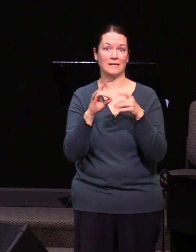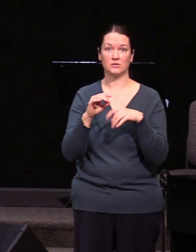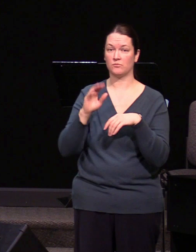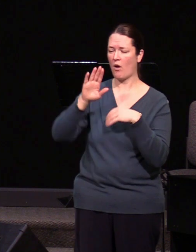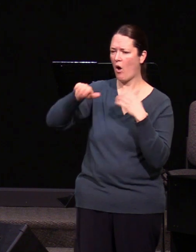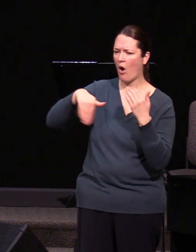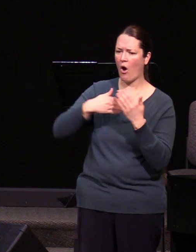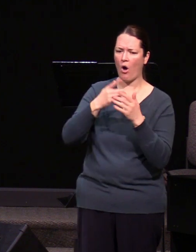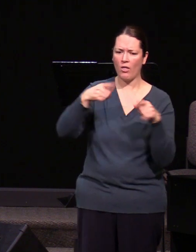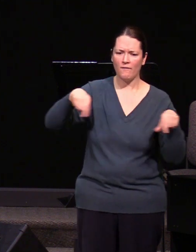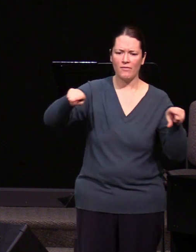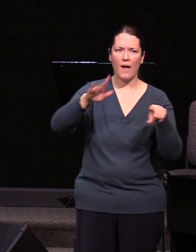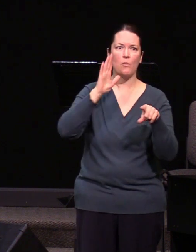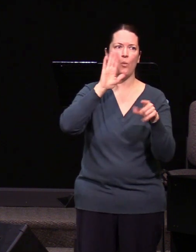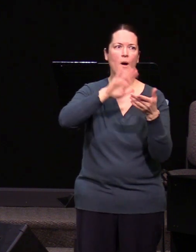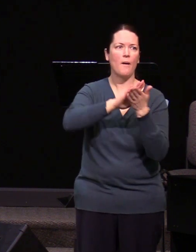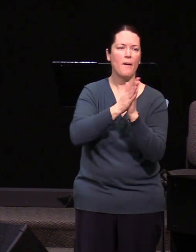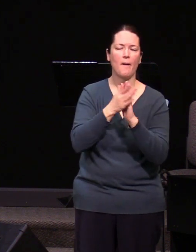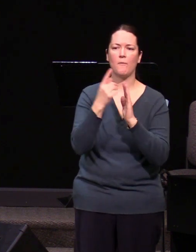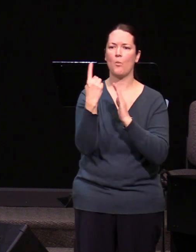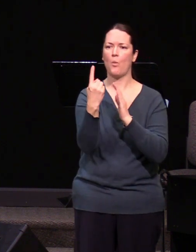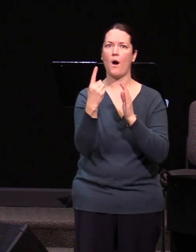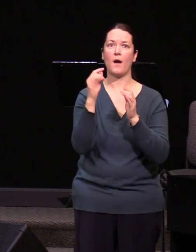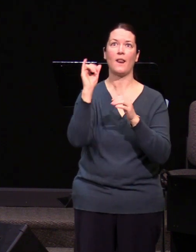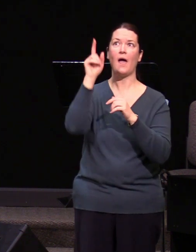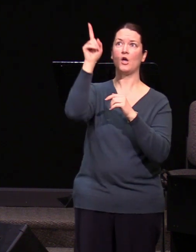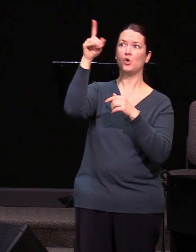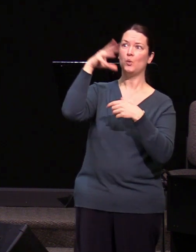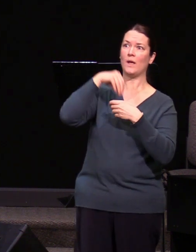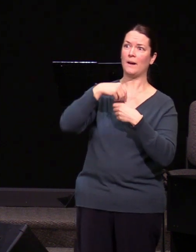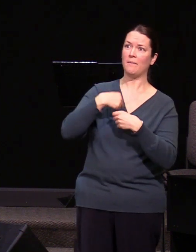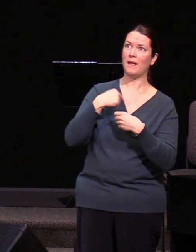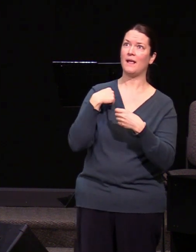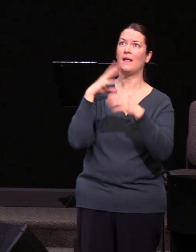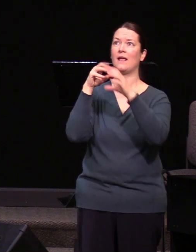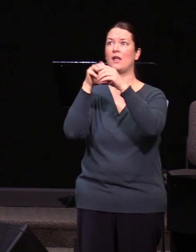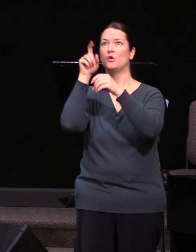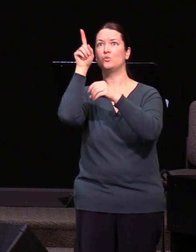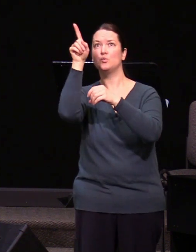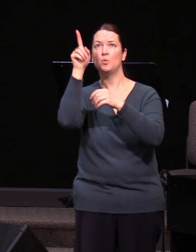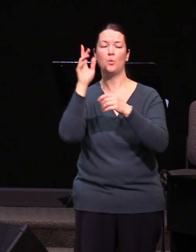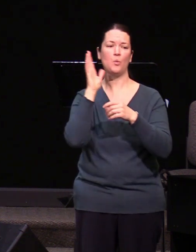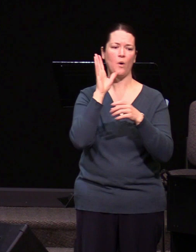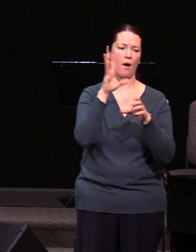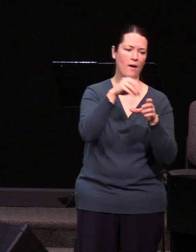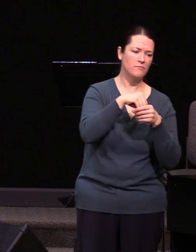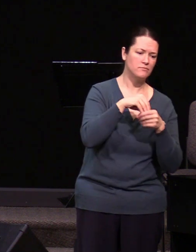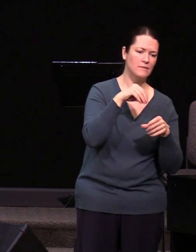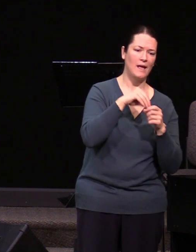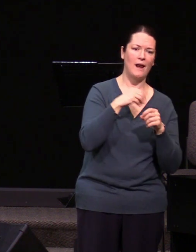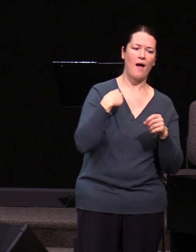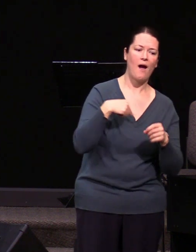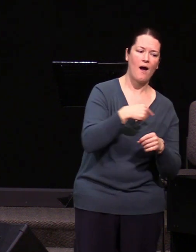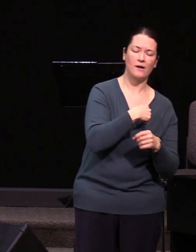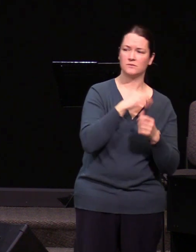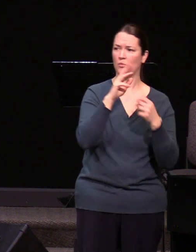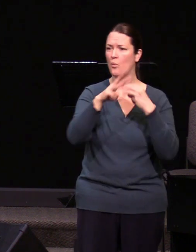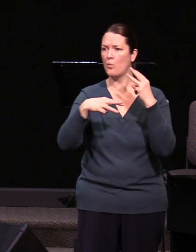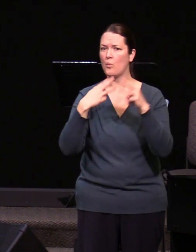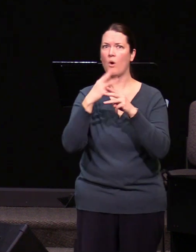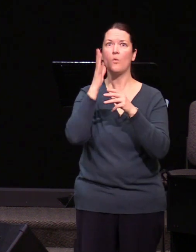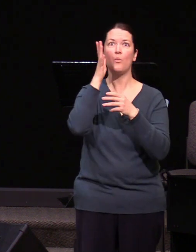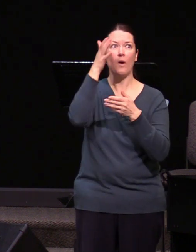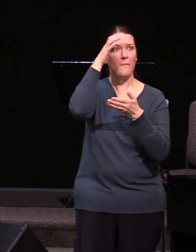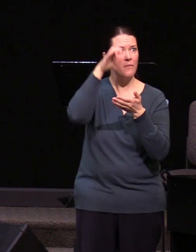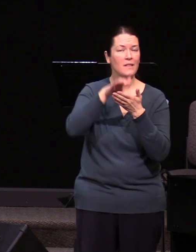them may be one, Father, just as you are in me and I am in you. May they also be in us, so that the world may believe that you